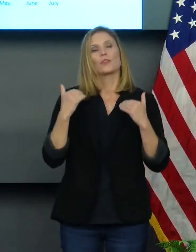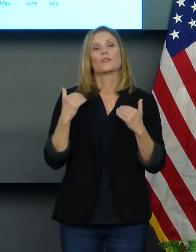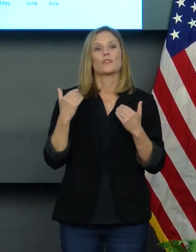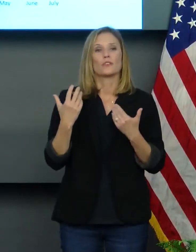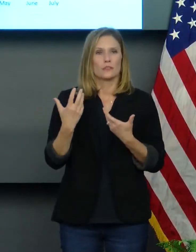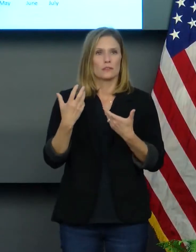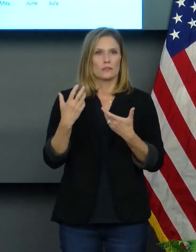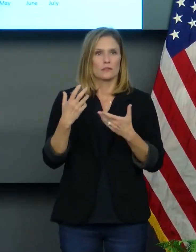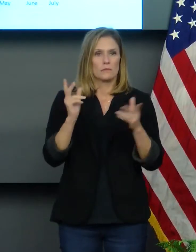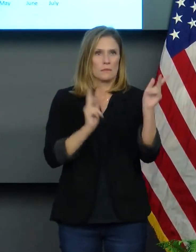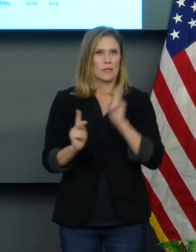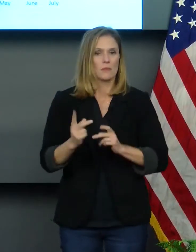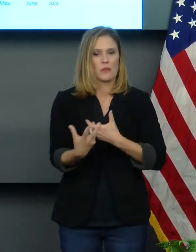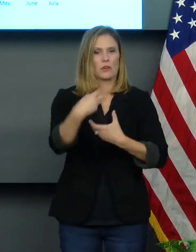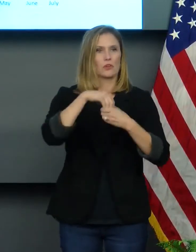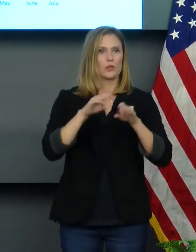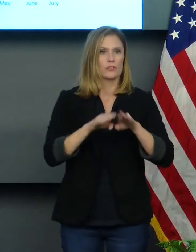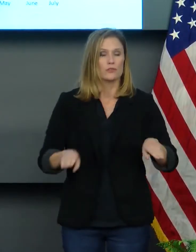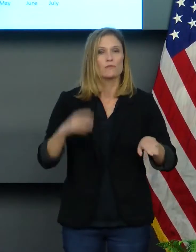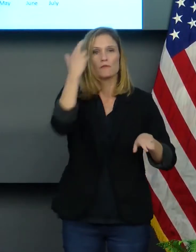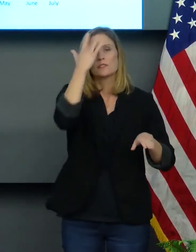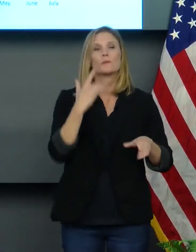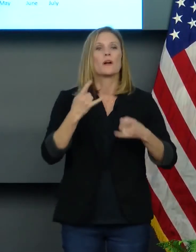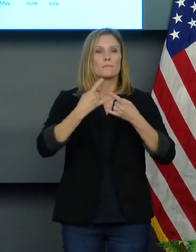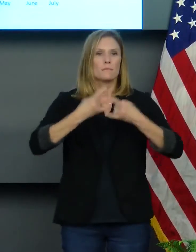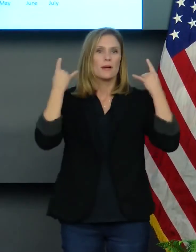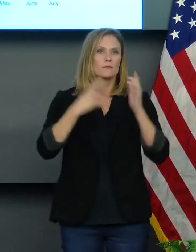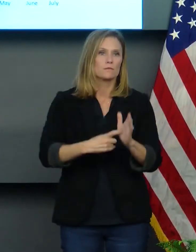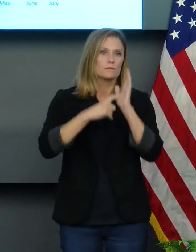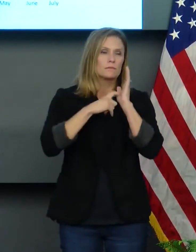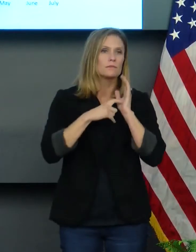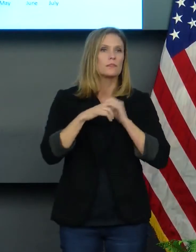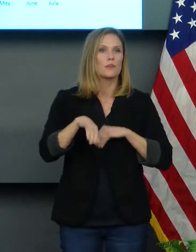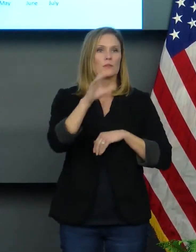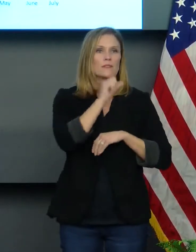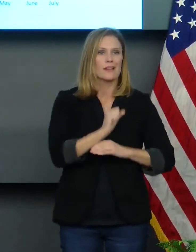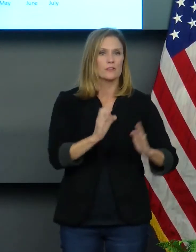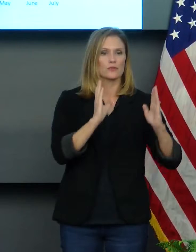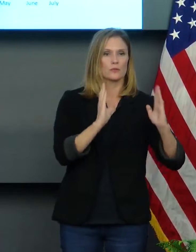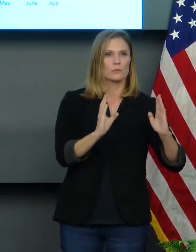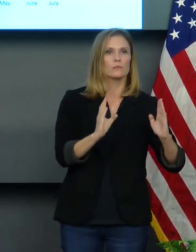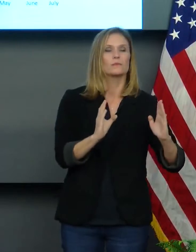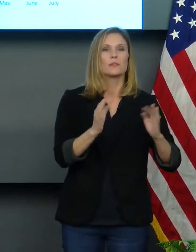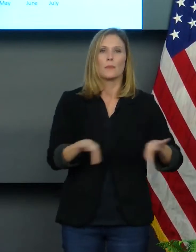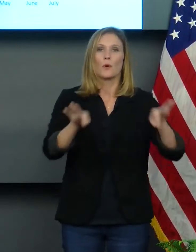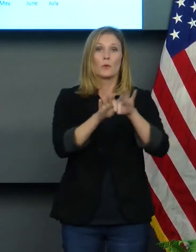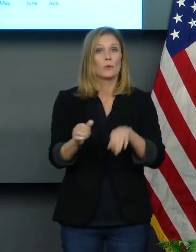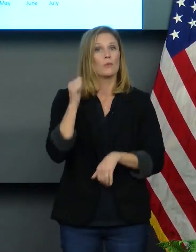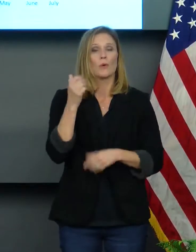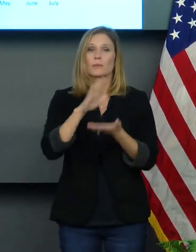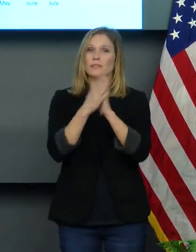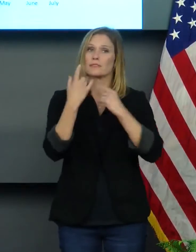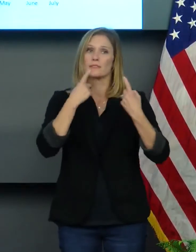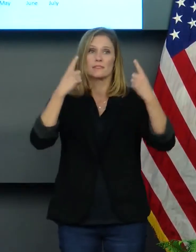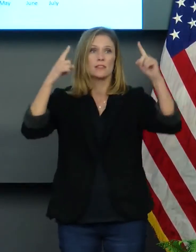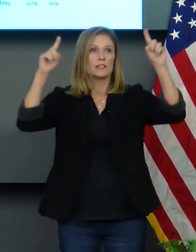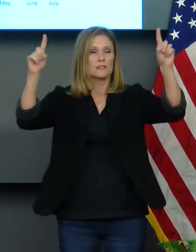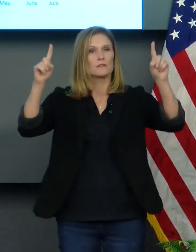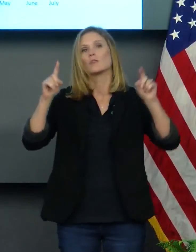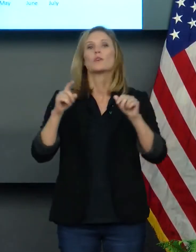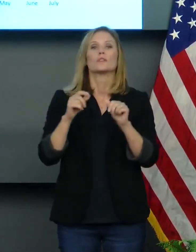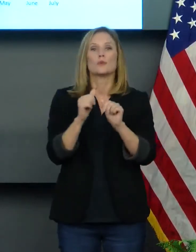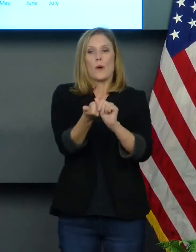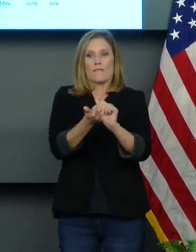children. And that's why masking in those age groups are so very important, because we will not be successful at averting